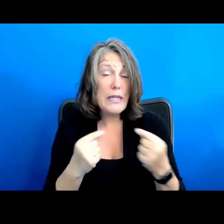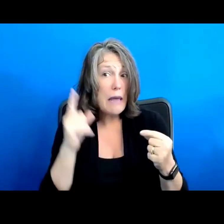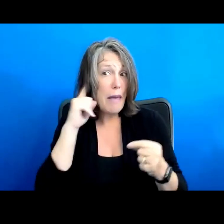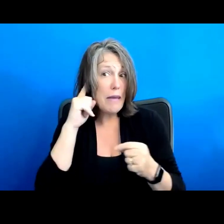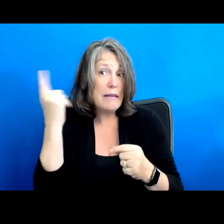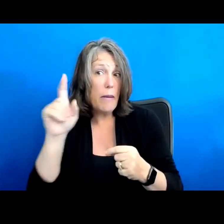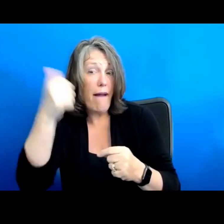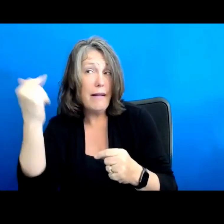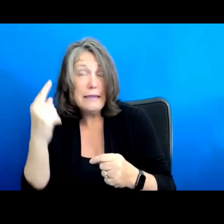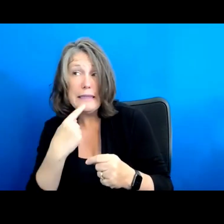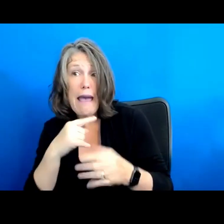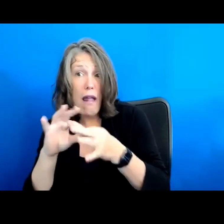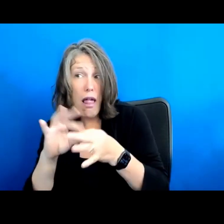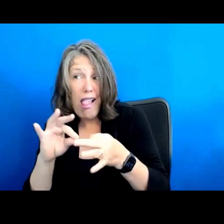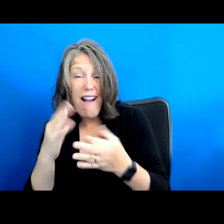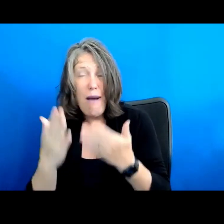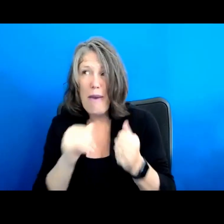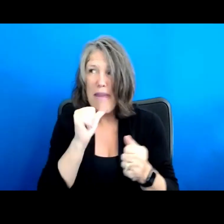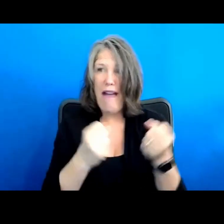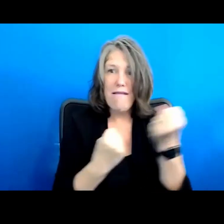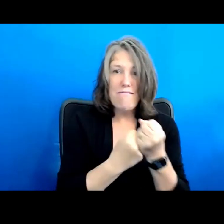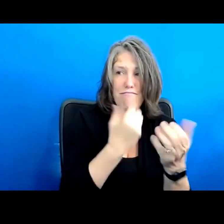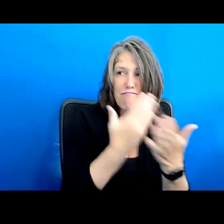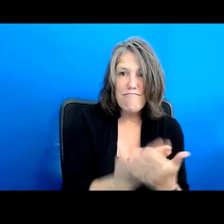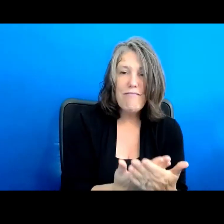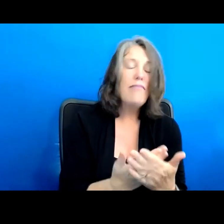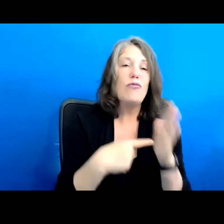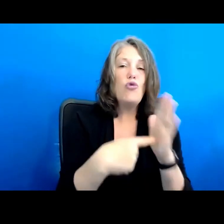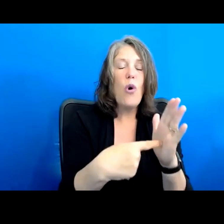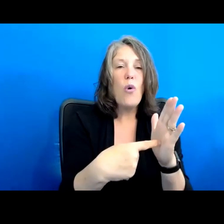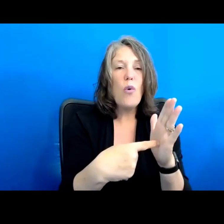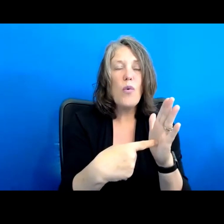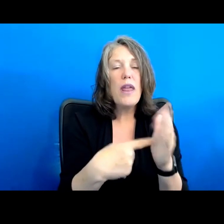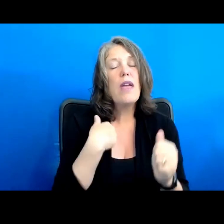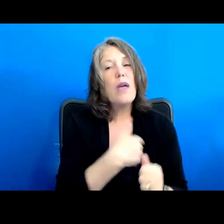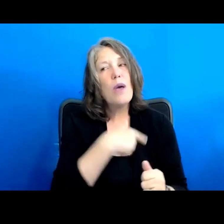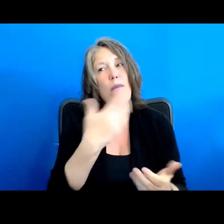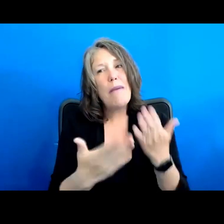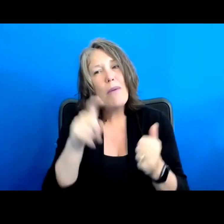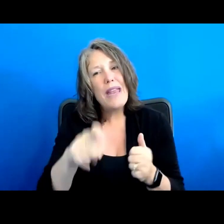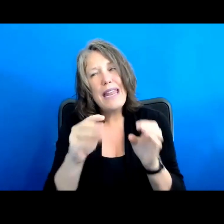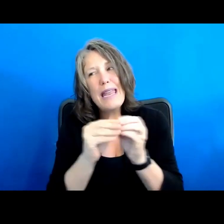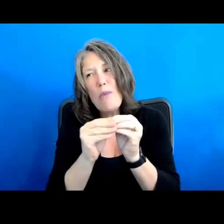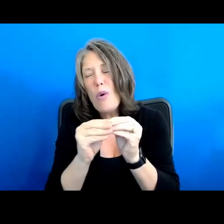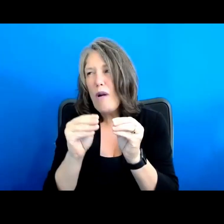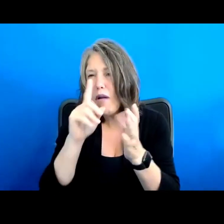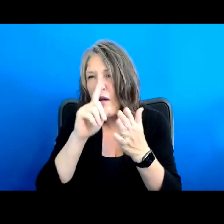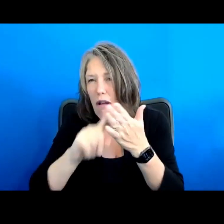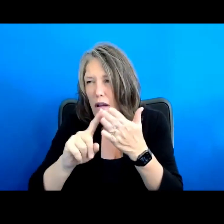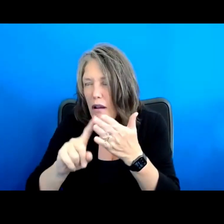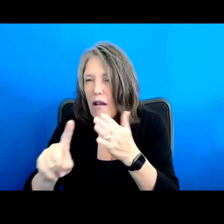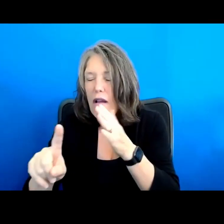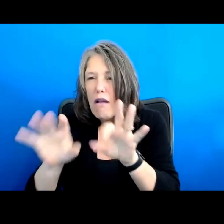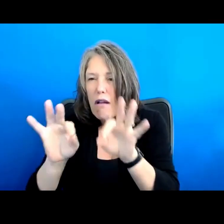not as strongly corroborated as they might be, maybe we need more independence, verification